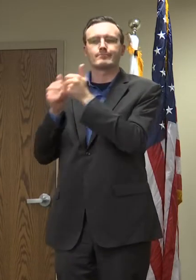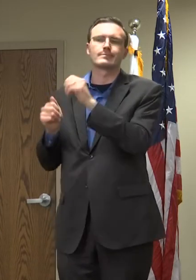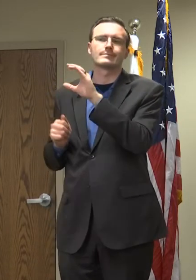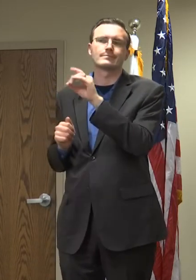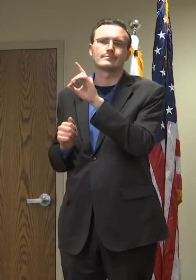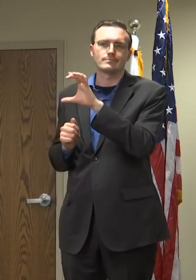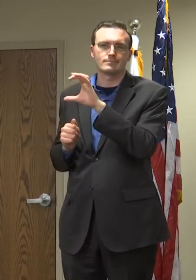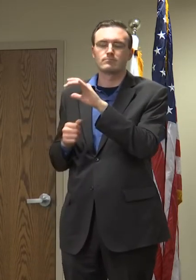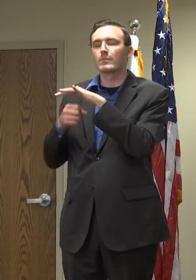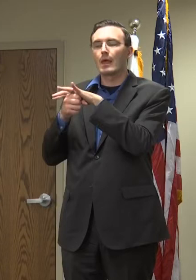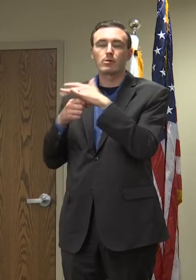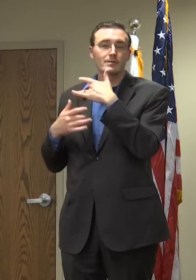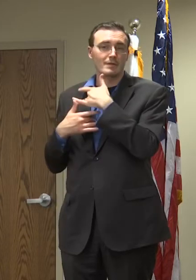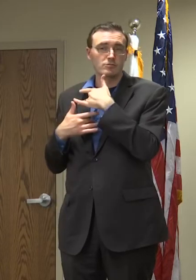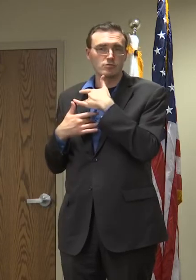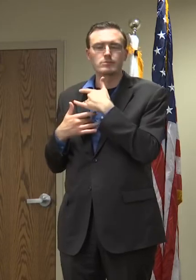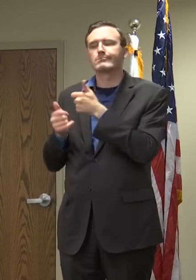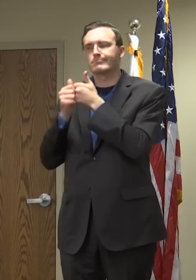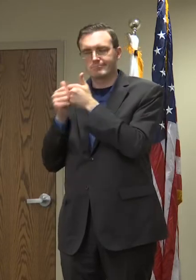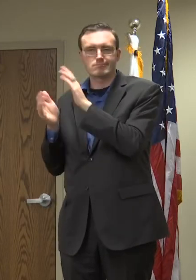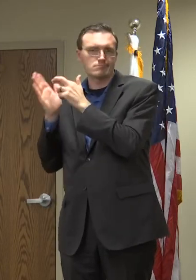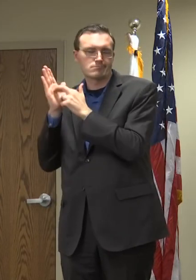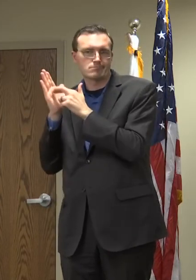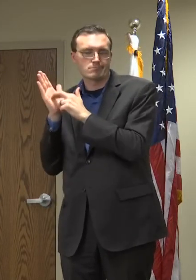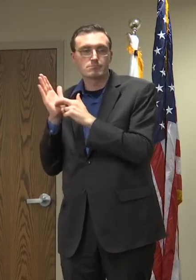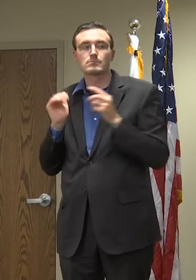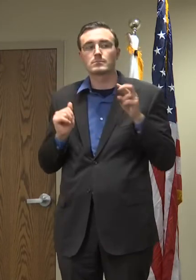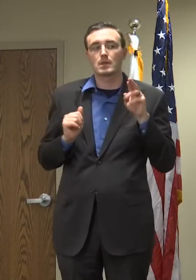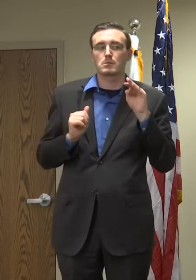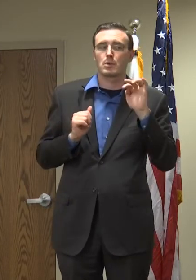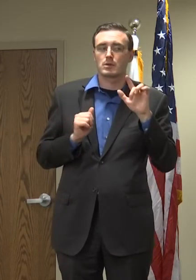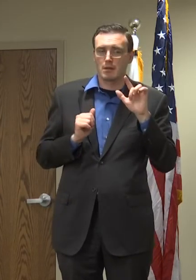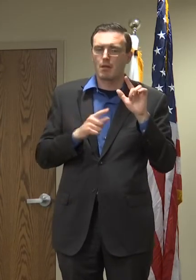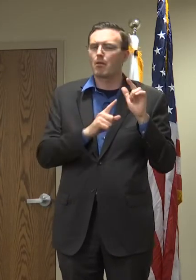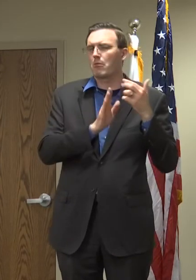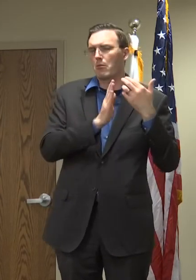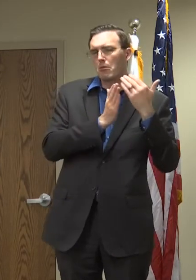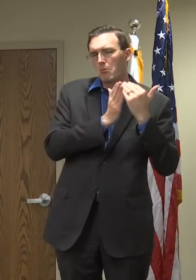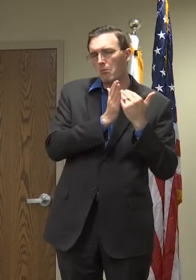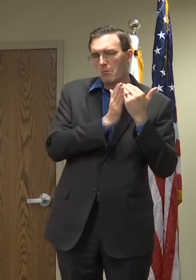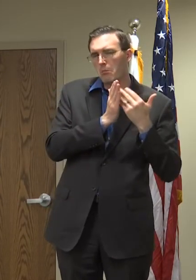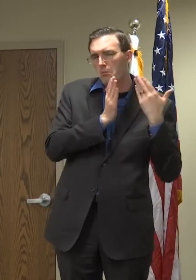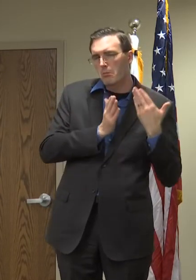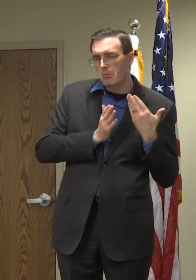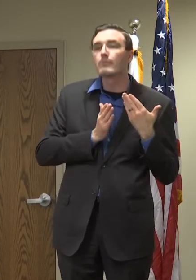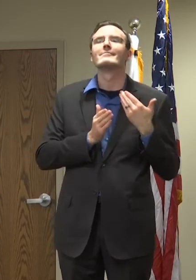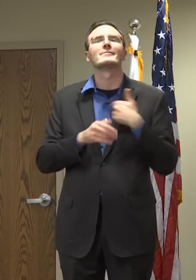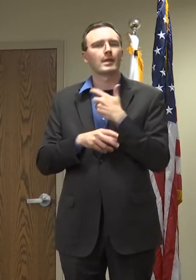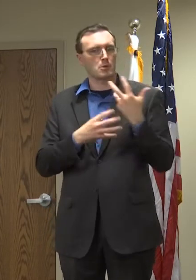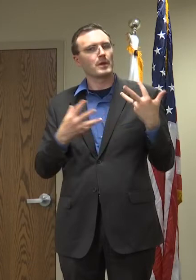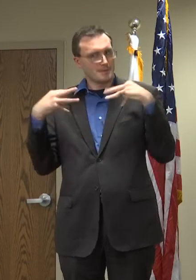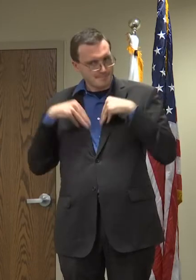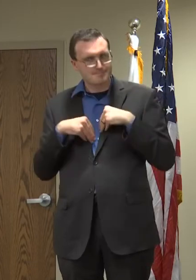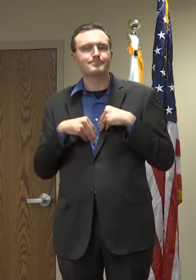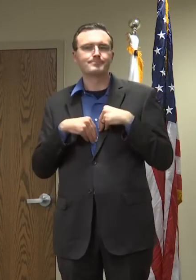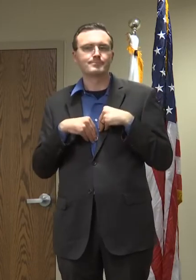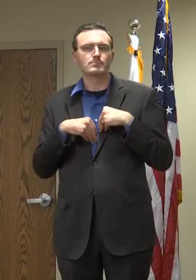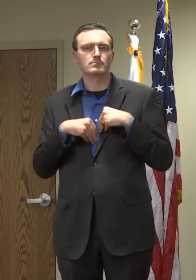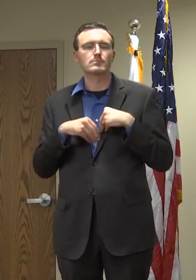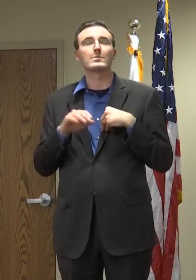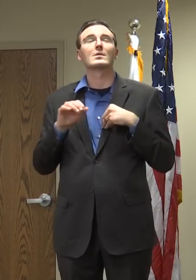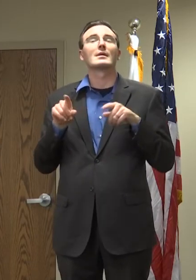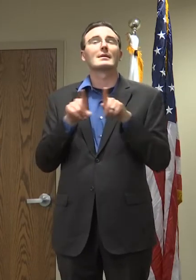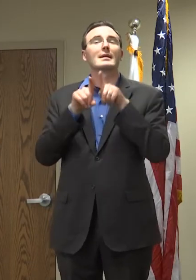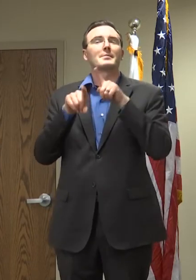of concern, following Dr. Martell's guidelines, but we're also taking a look at how is our